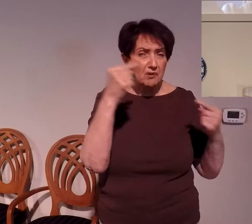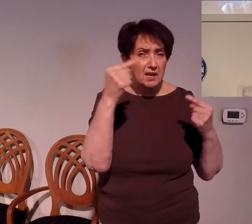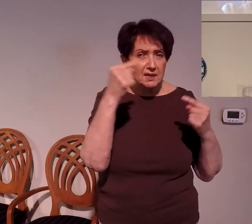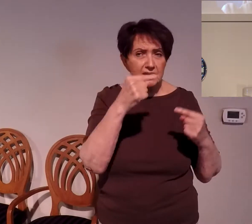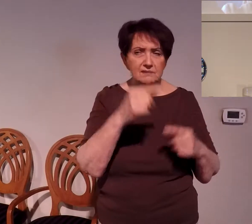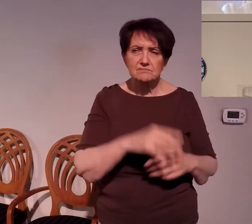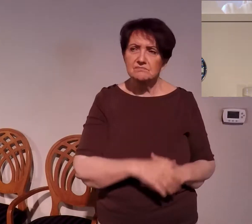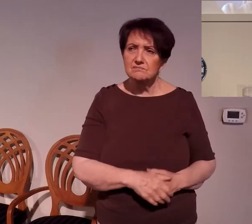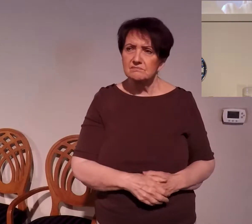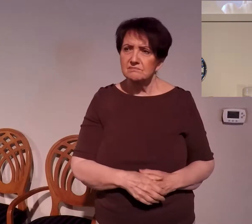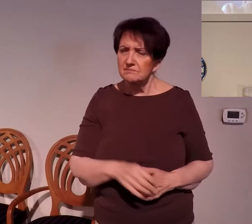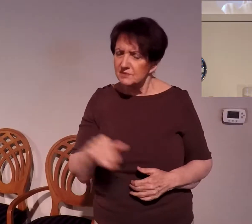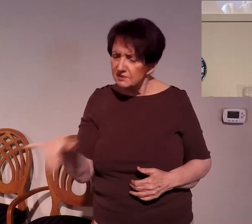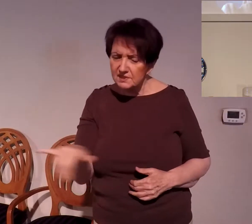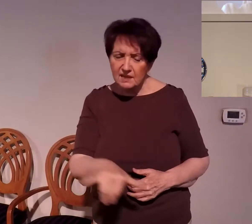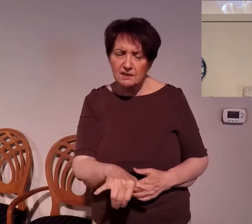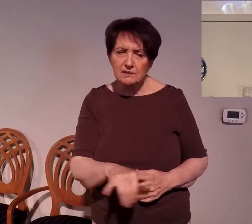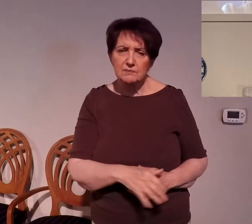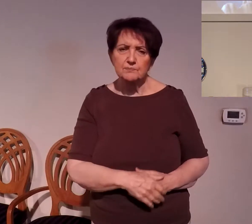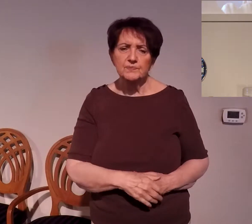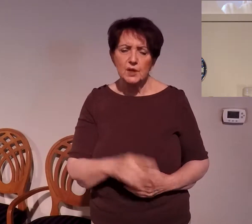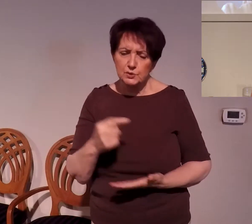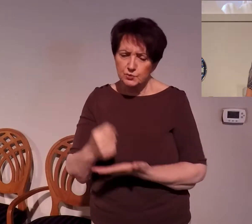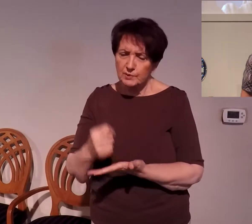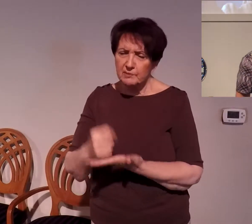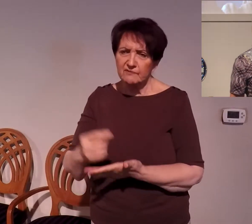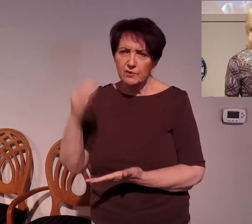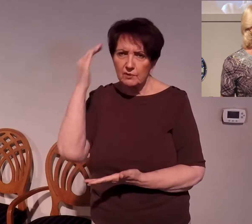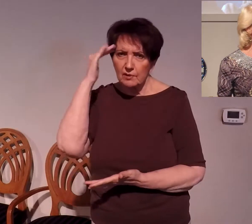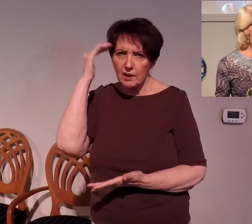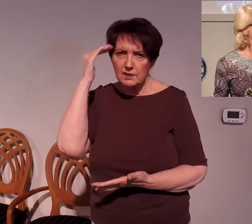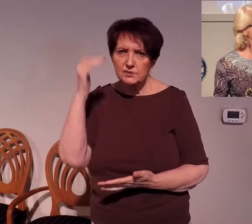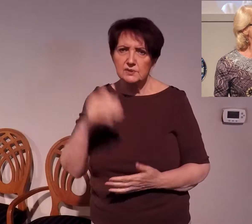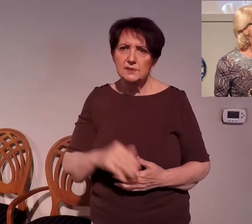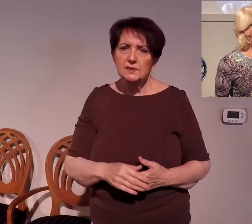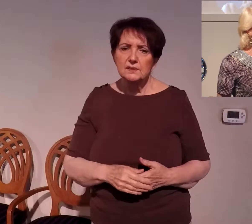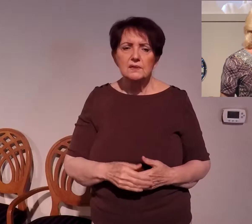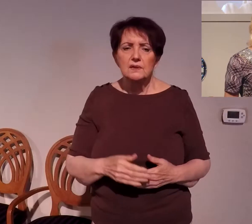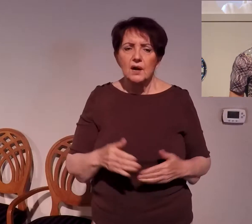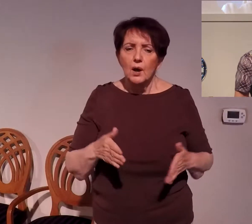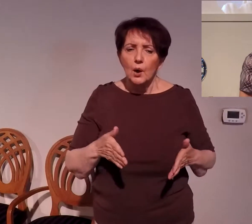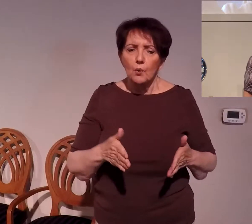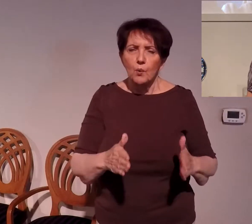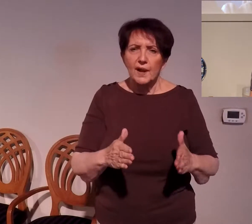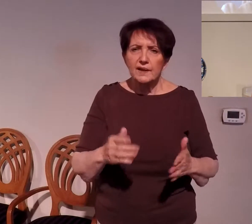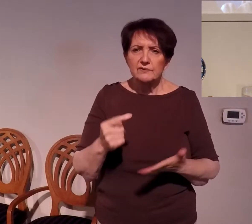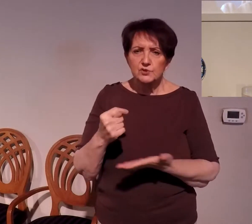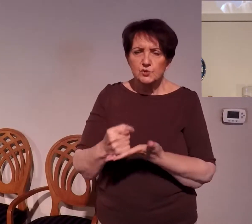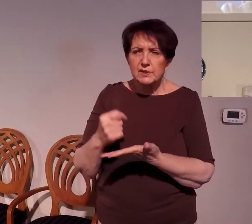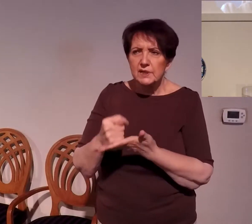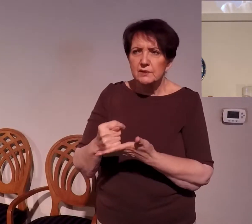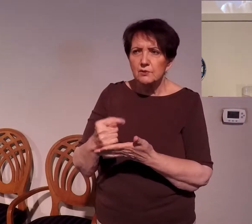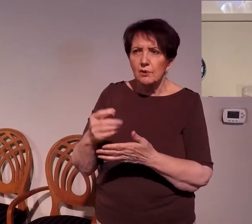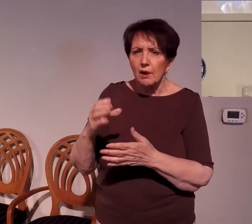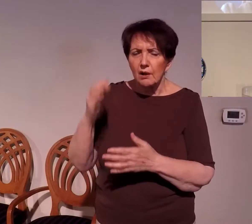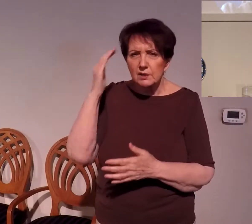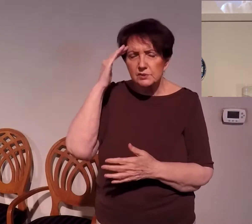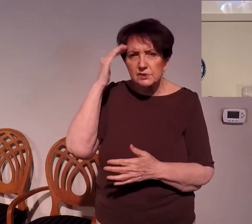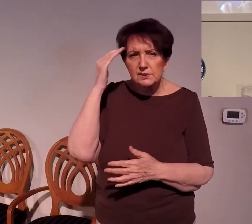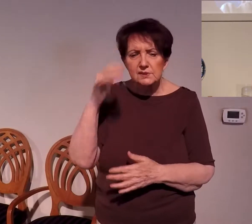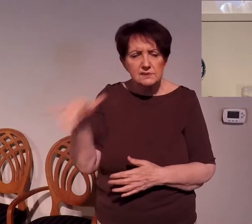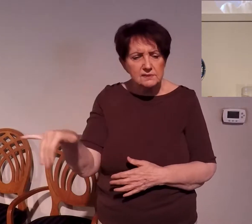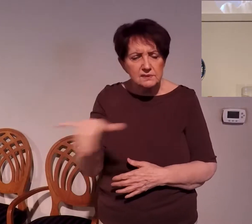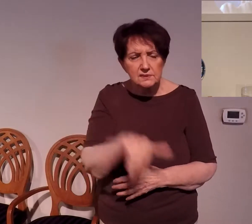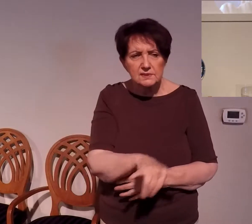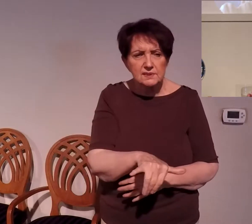Right? It's a treatment for your consciousness. It is a way of treating your consciousness in the same way that you